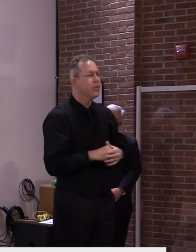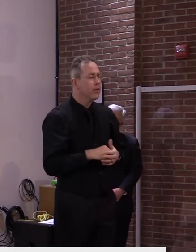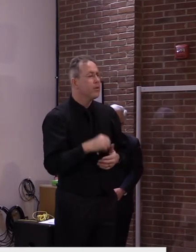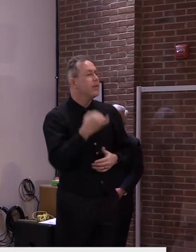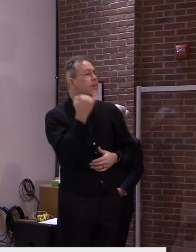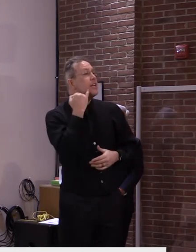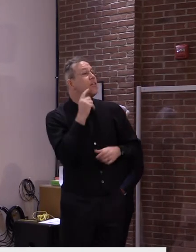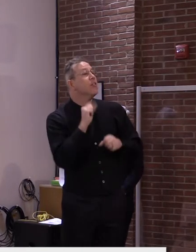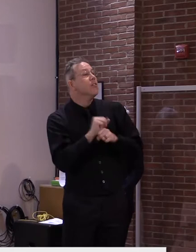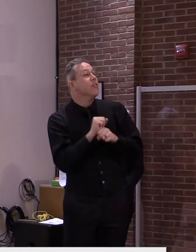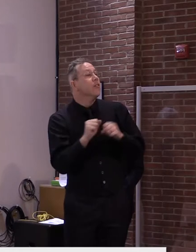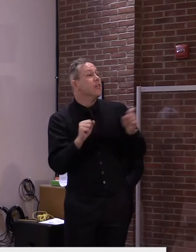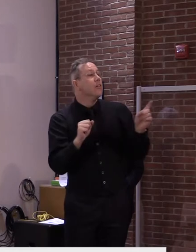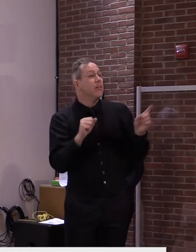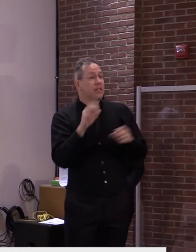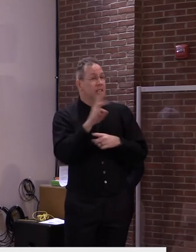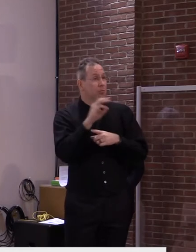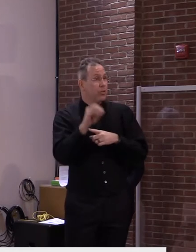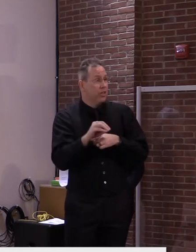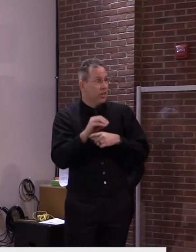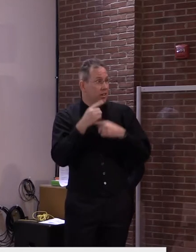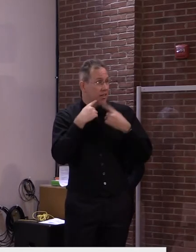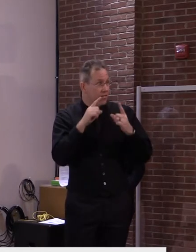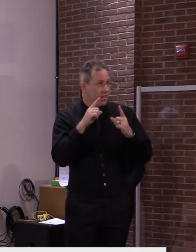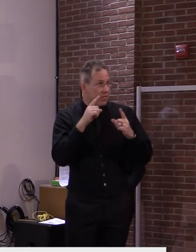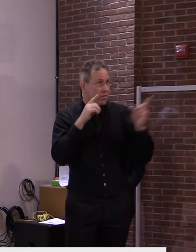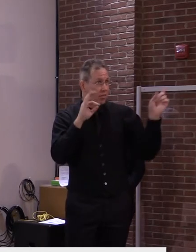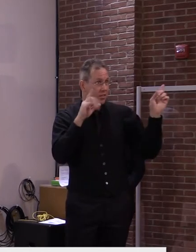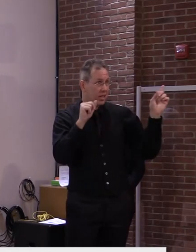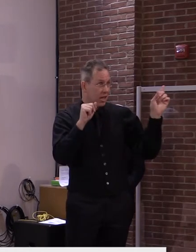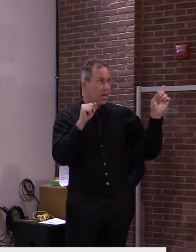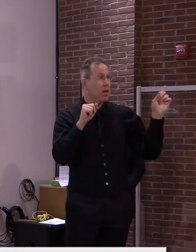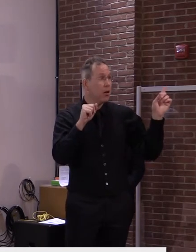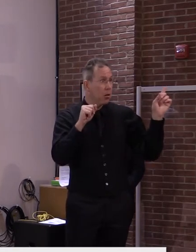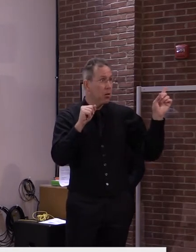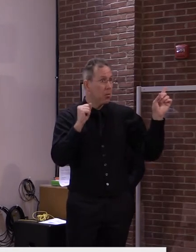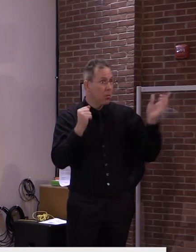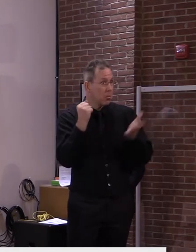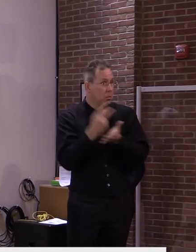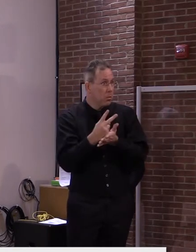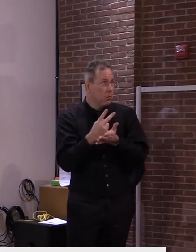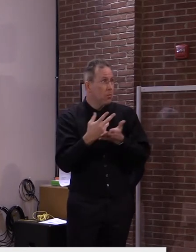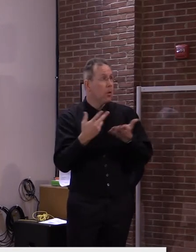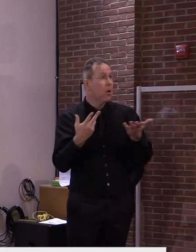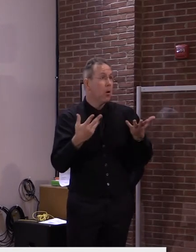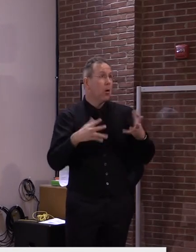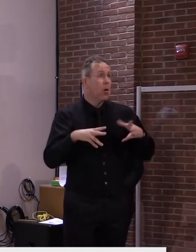panels to say yes or no and advising the FDA to give it an EUA or not?